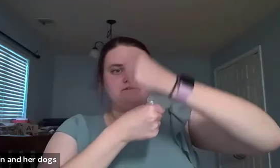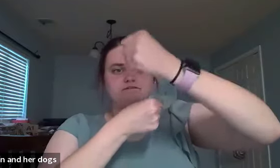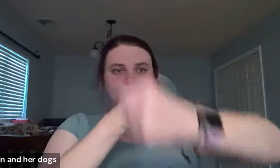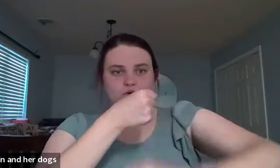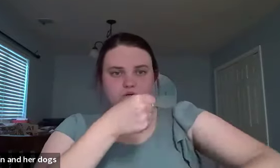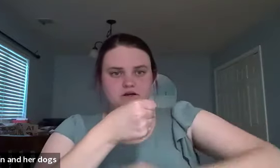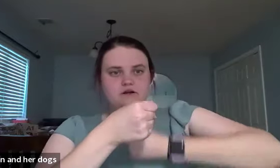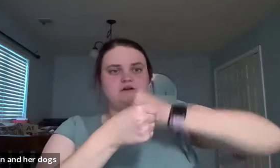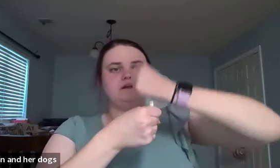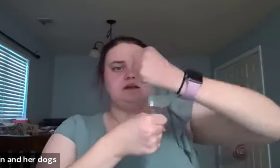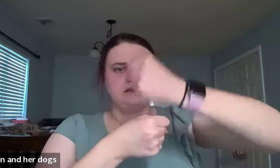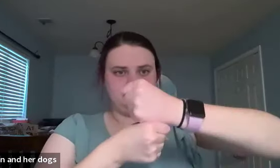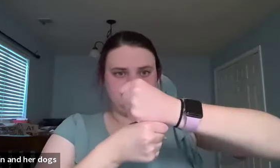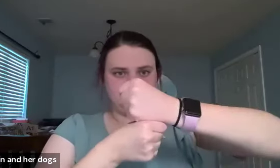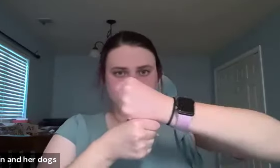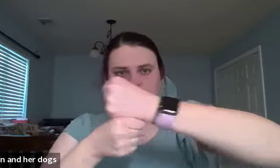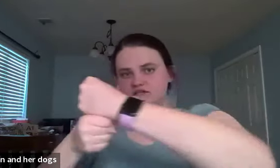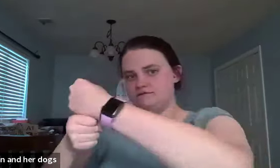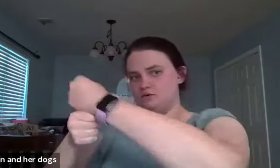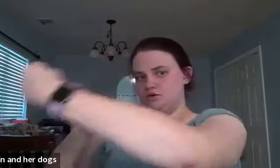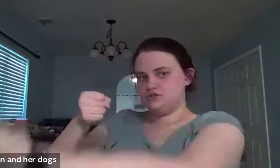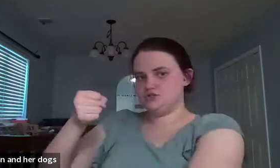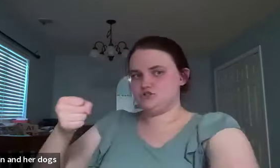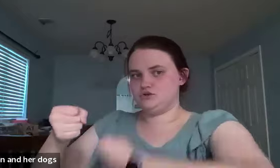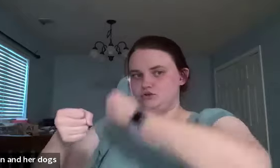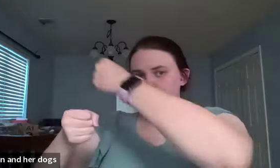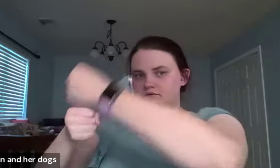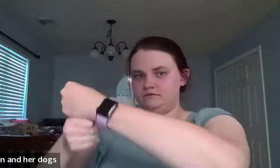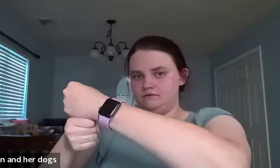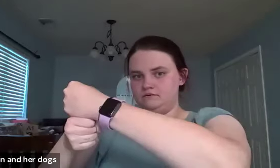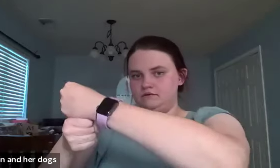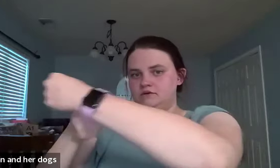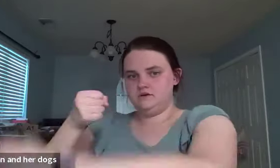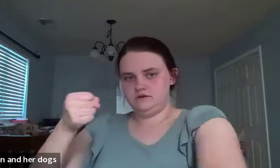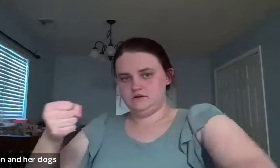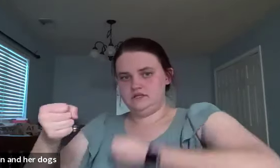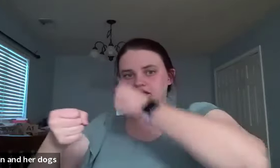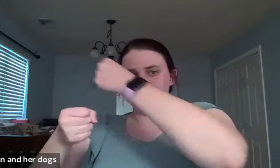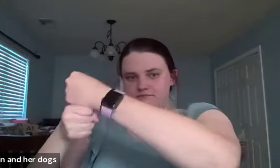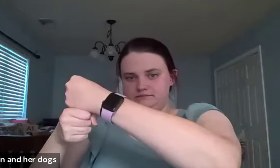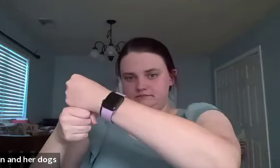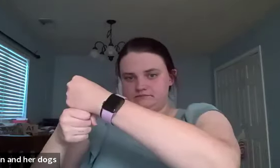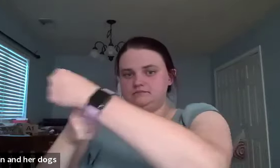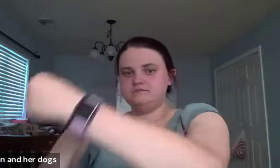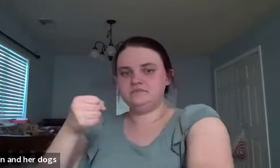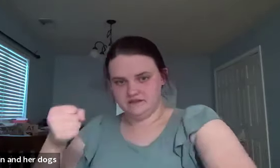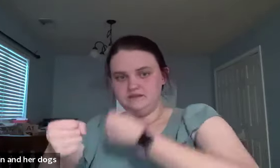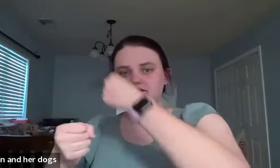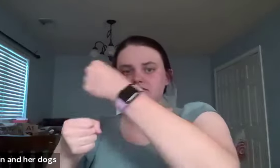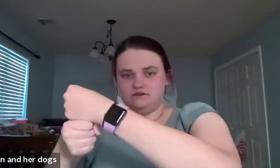dominant forward and back. So it goes in a full circle. Year,